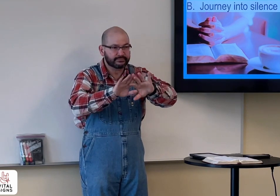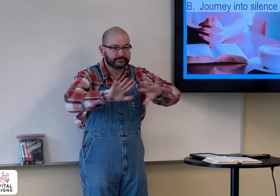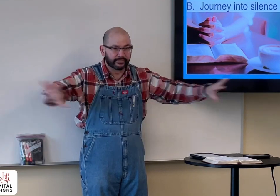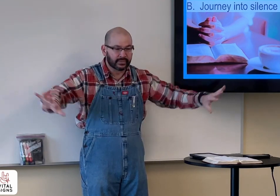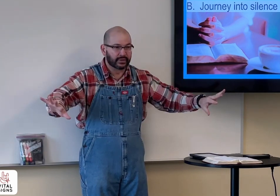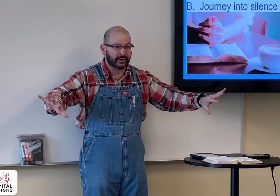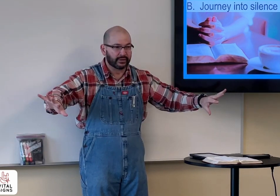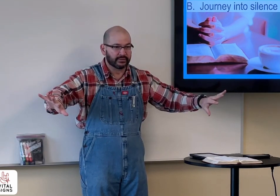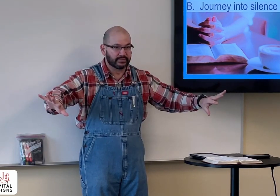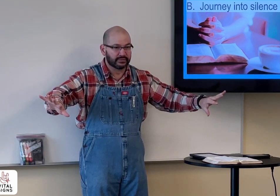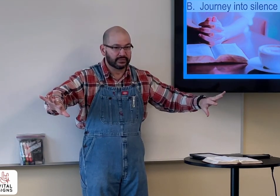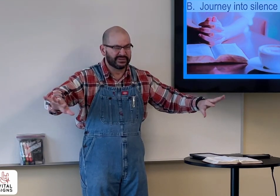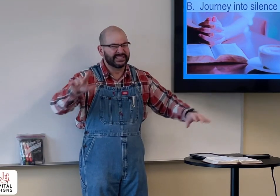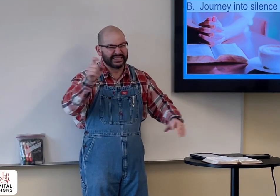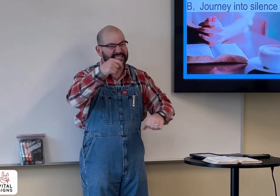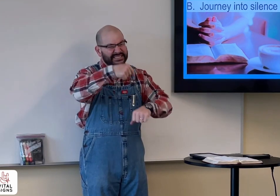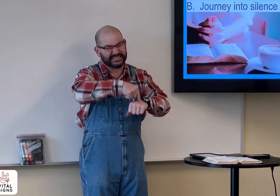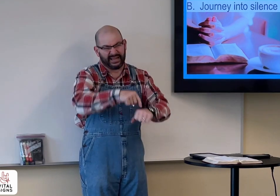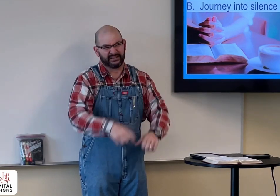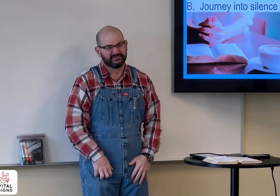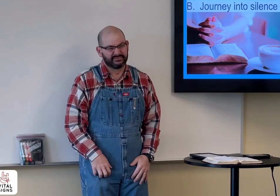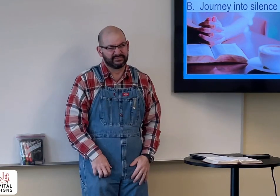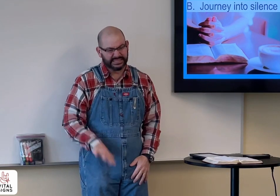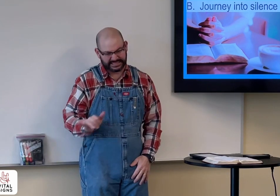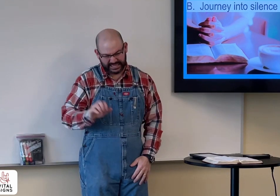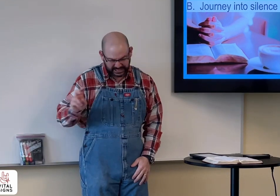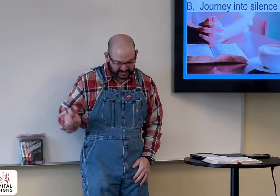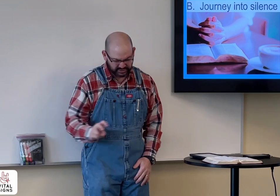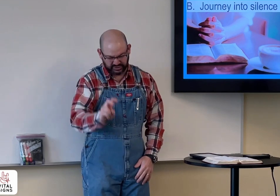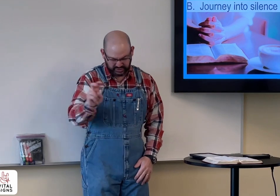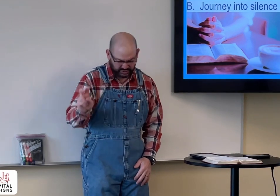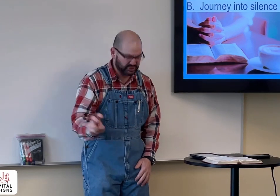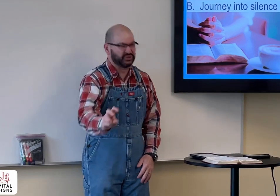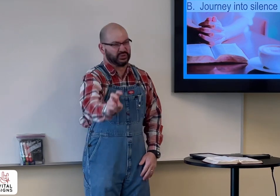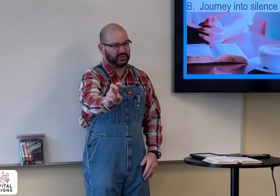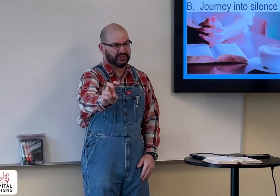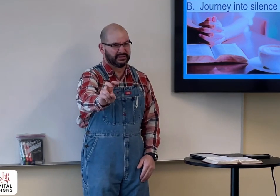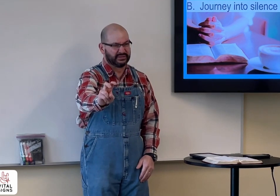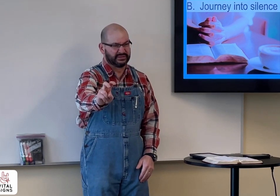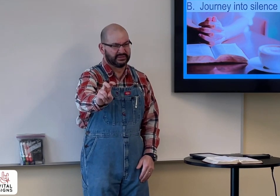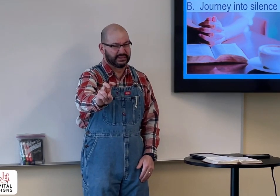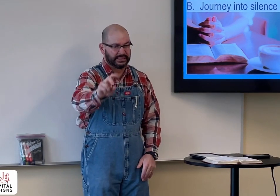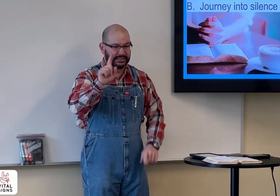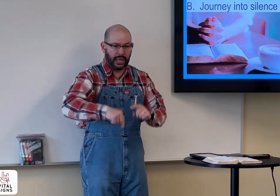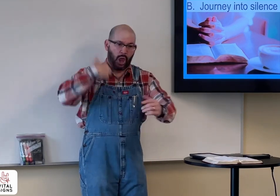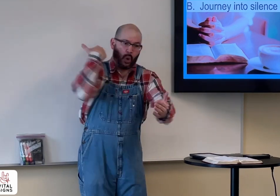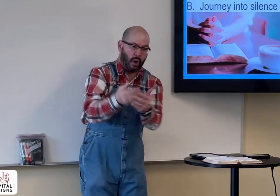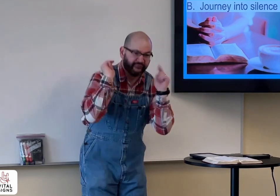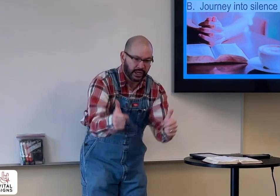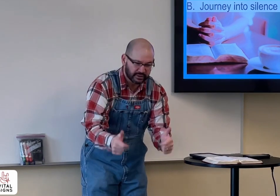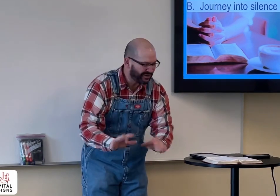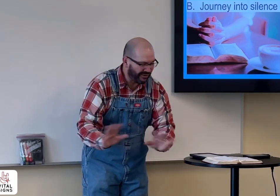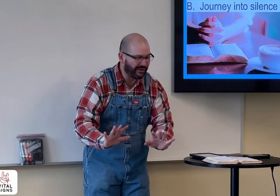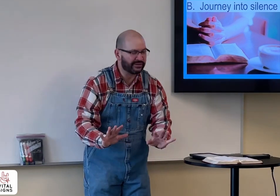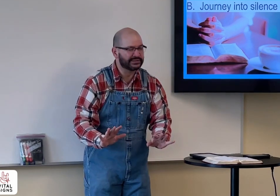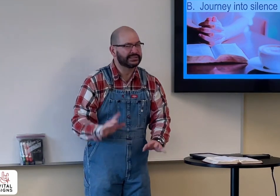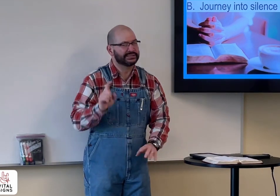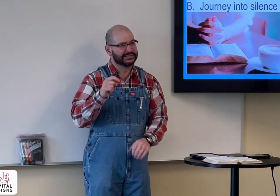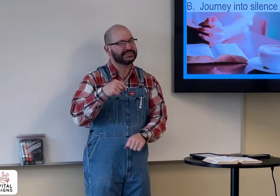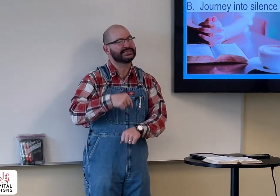in it, separate yourself. It's hard. You know, as we're traveling through life, we want everything to get